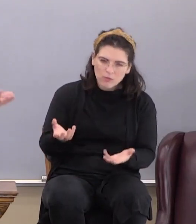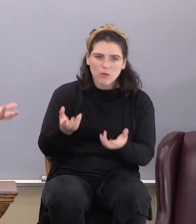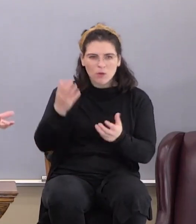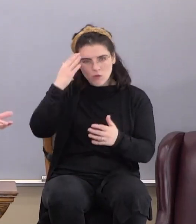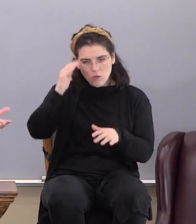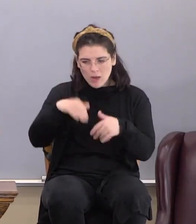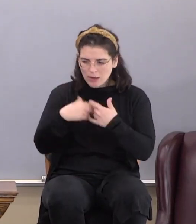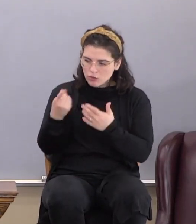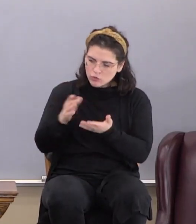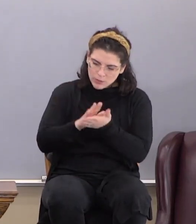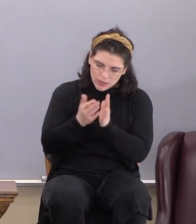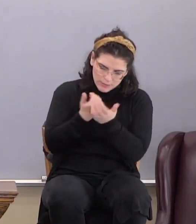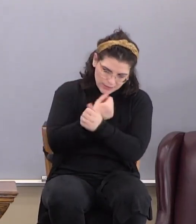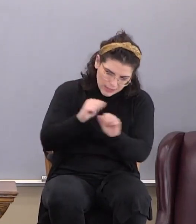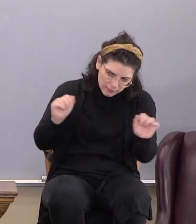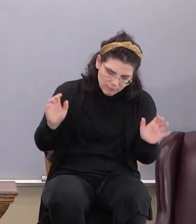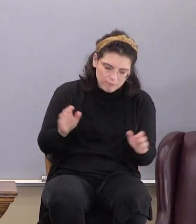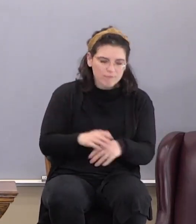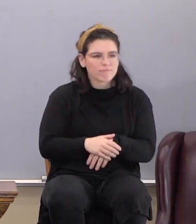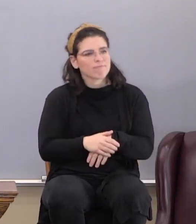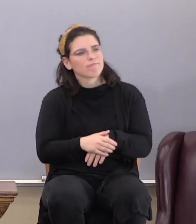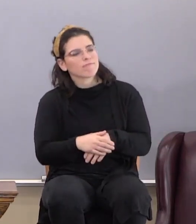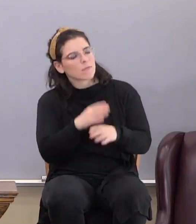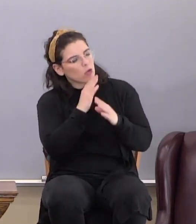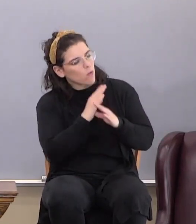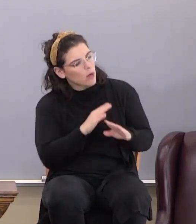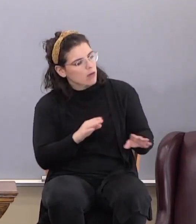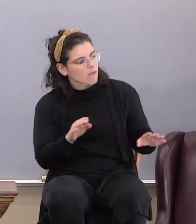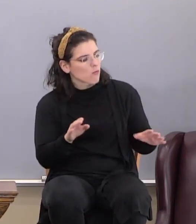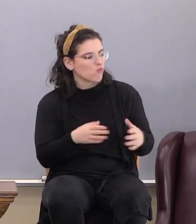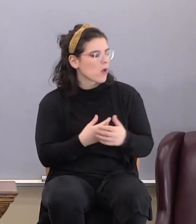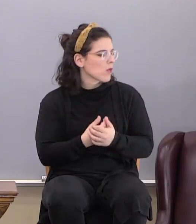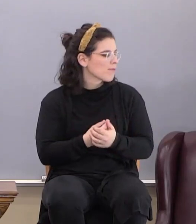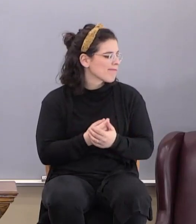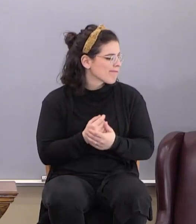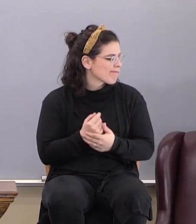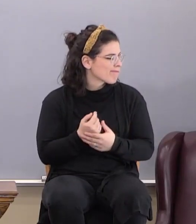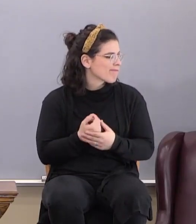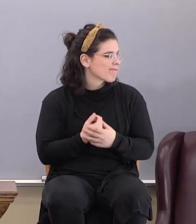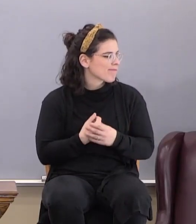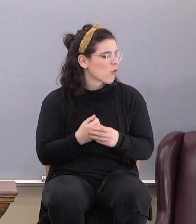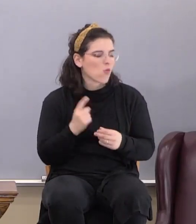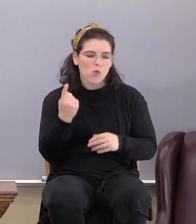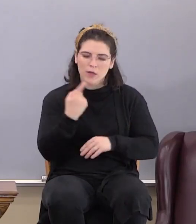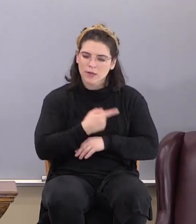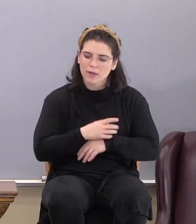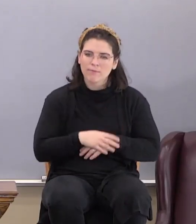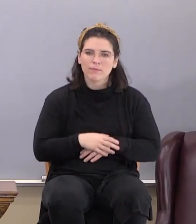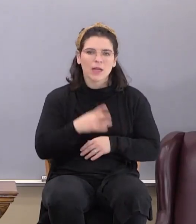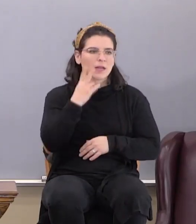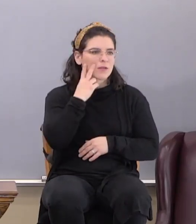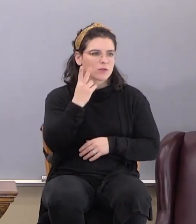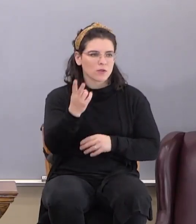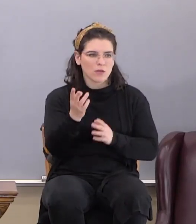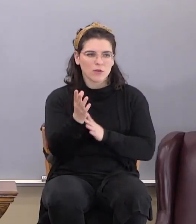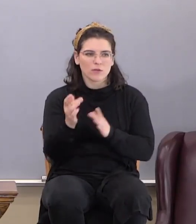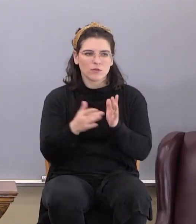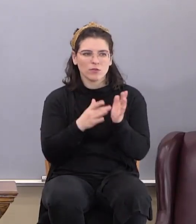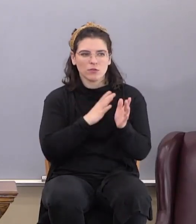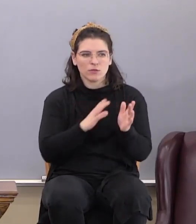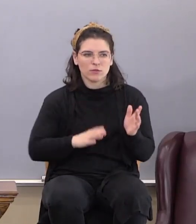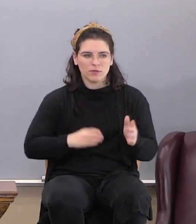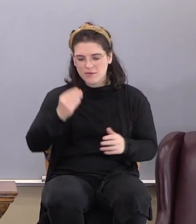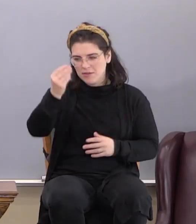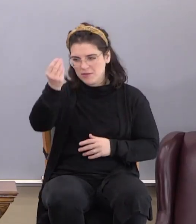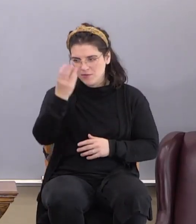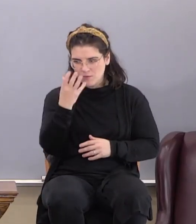how did you get saved, right? So he got a little quiet. We're walking along, and he says, well, one day I saw Jesus, and he said